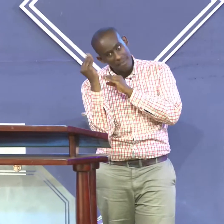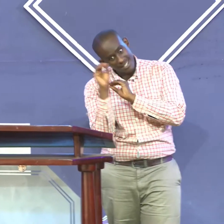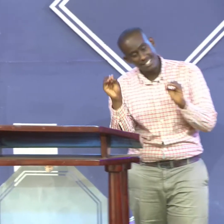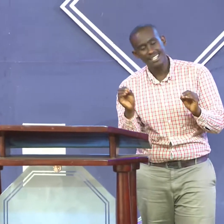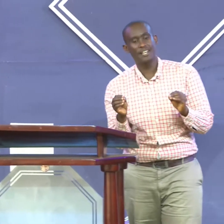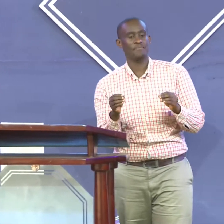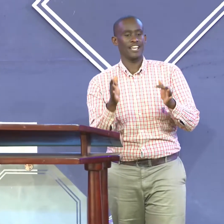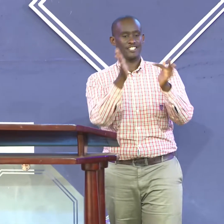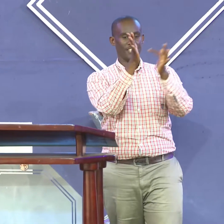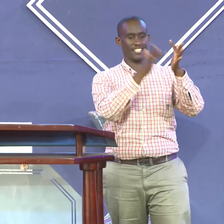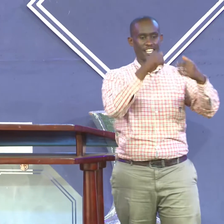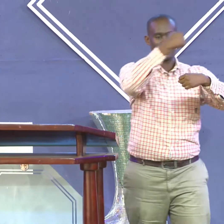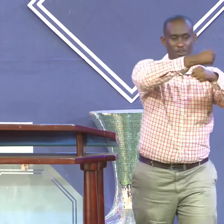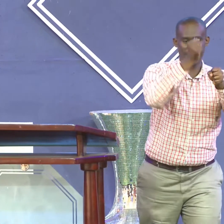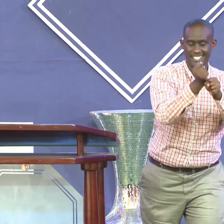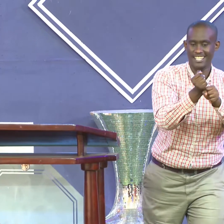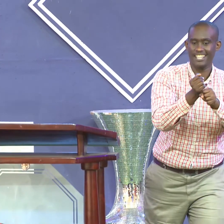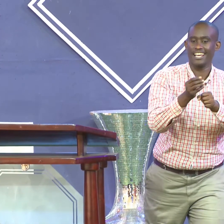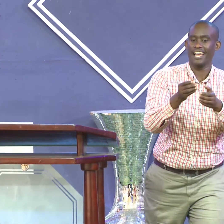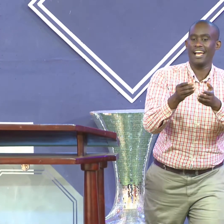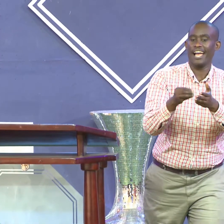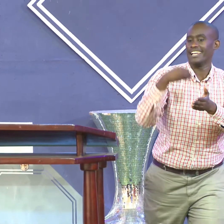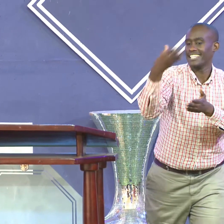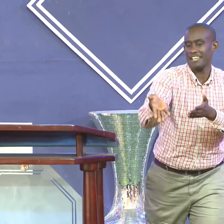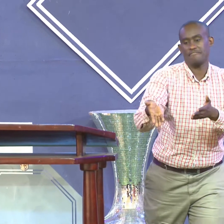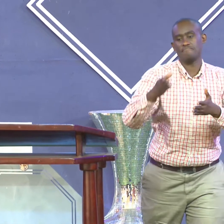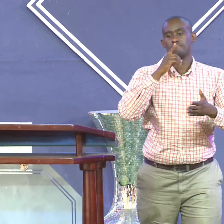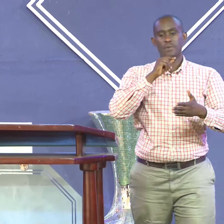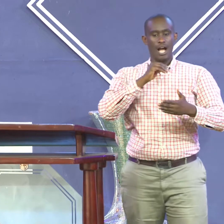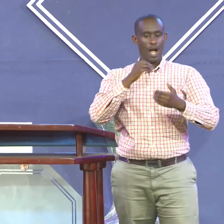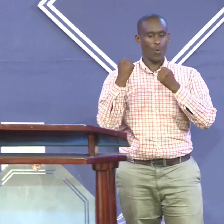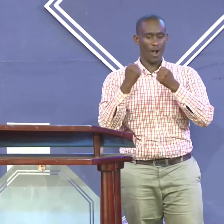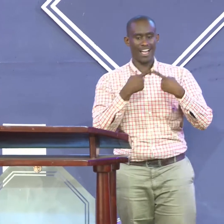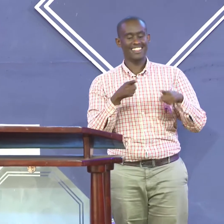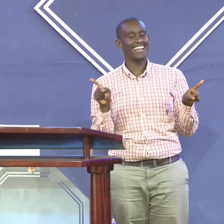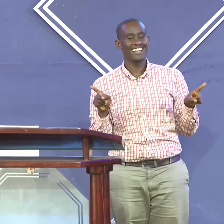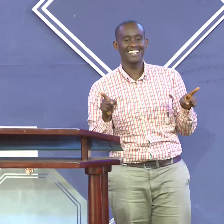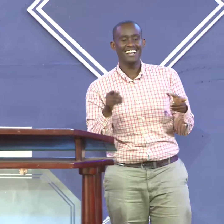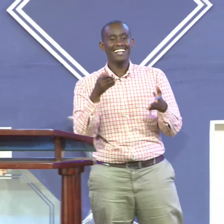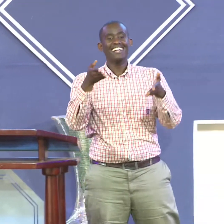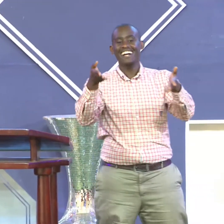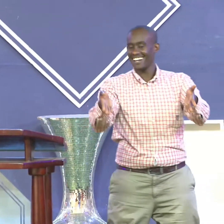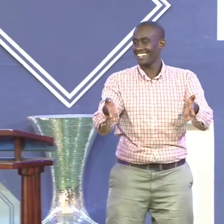He just picked from his. Kama yebazibwe. Praise the Lord. Atenda kuzinoga kekwa. And this.